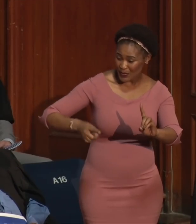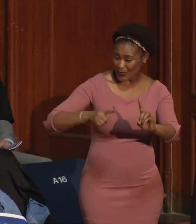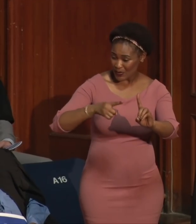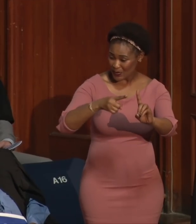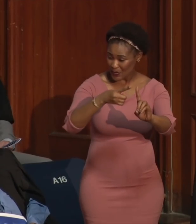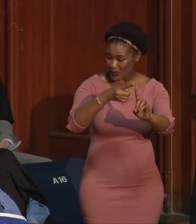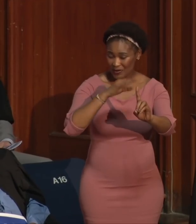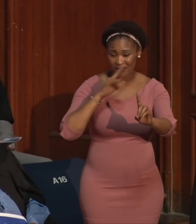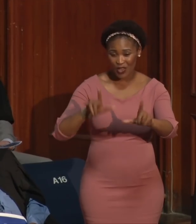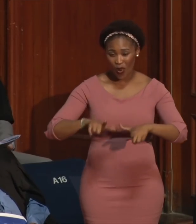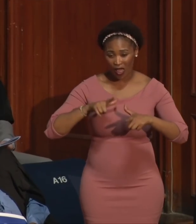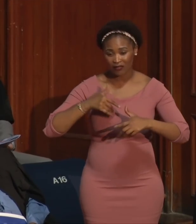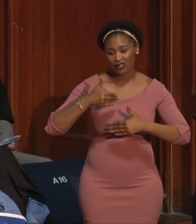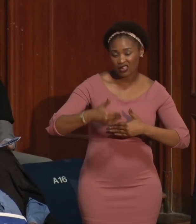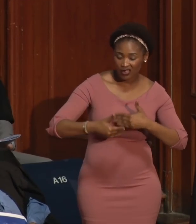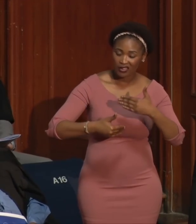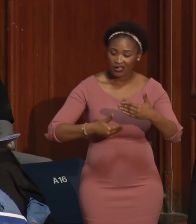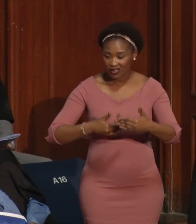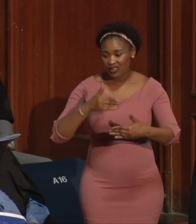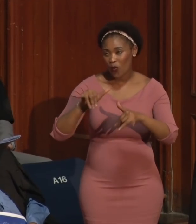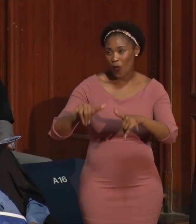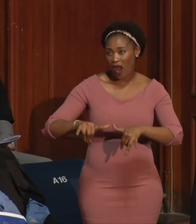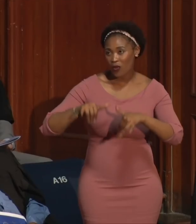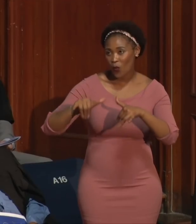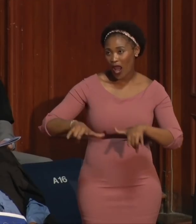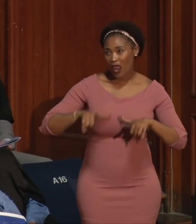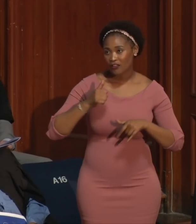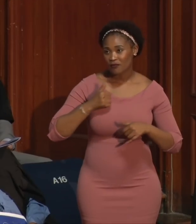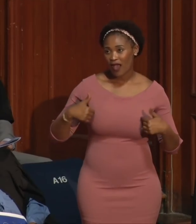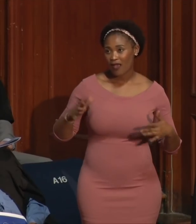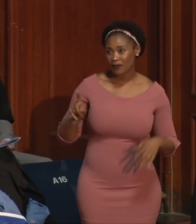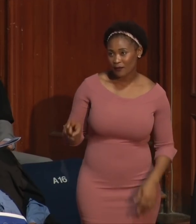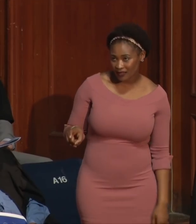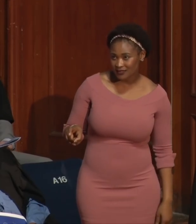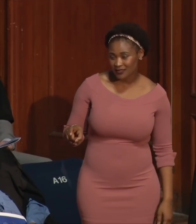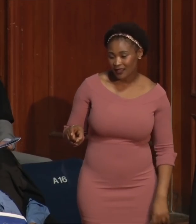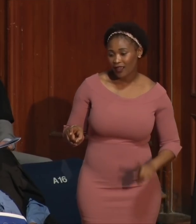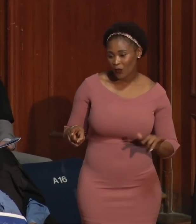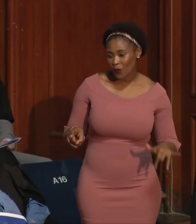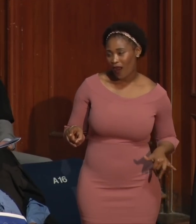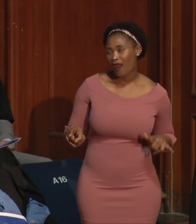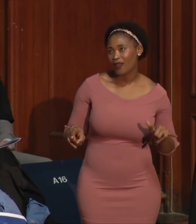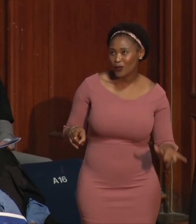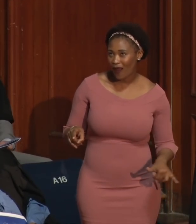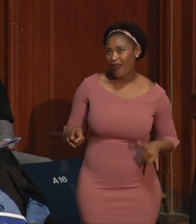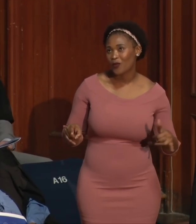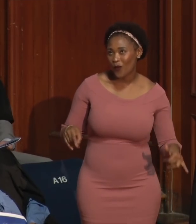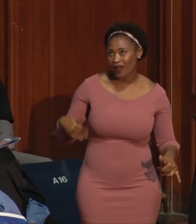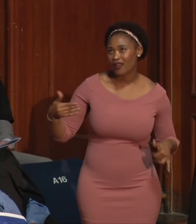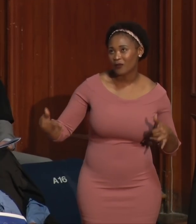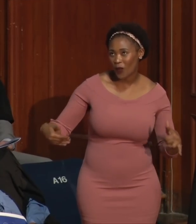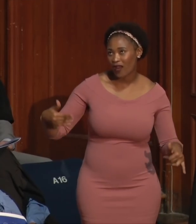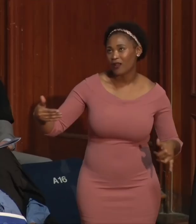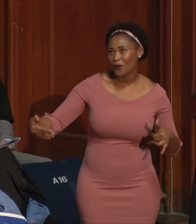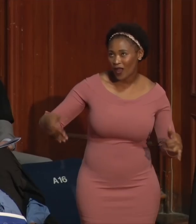still living in autopilot, waiting for your real life to start happening, waiting for that day when you feel smart enough, old enough, rich enough,